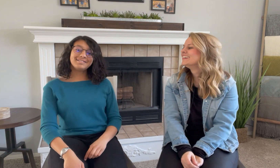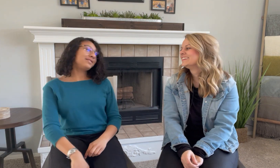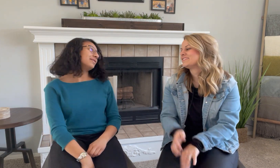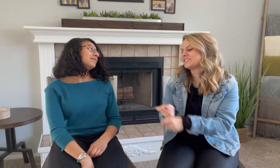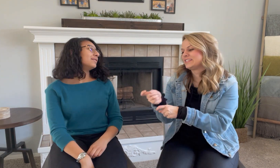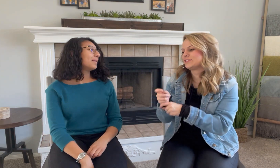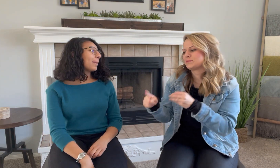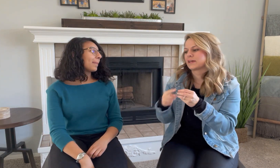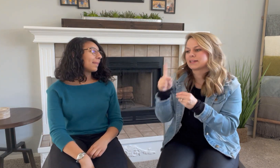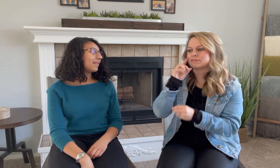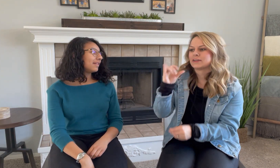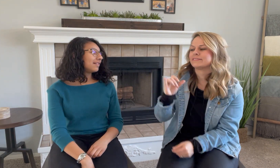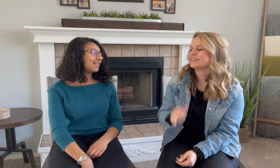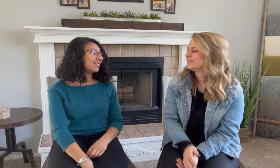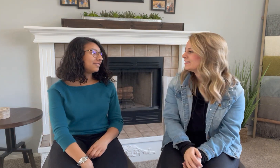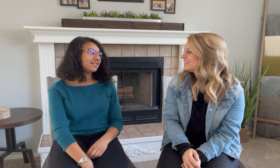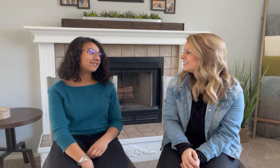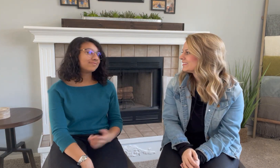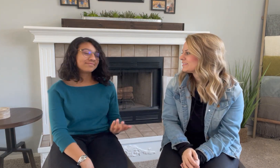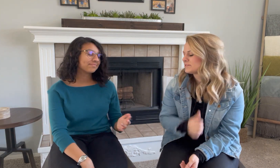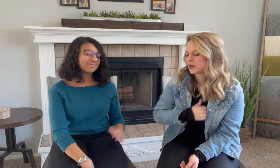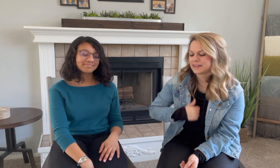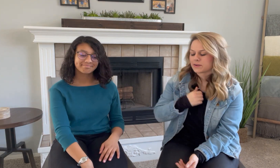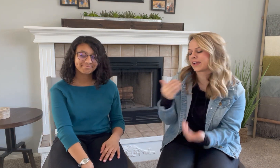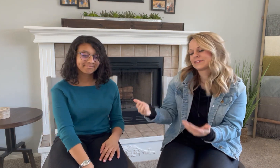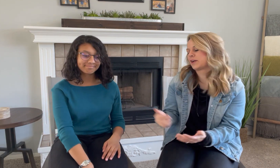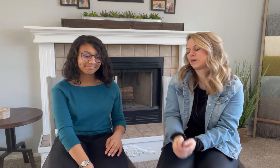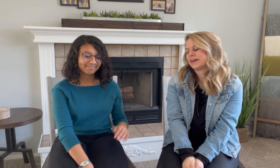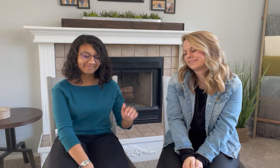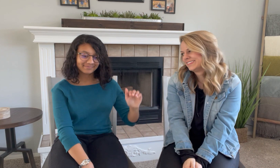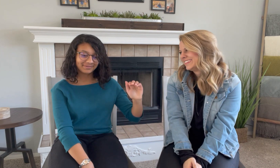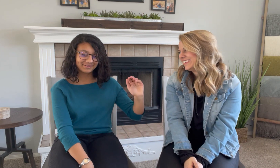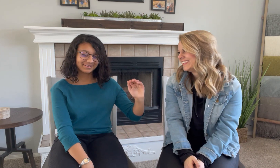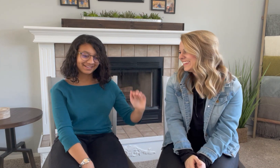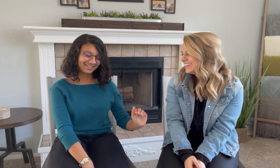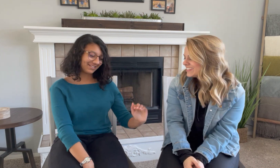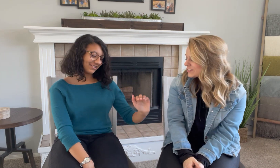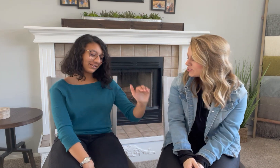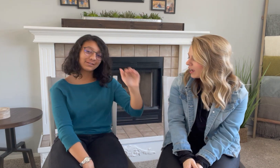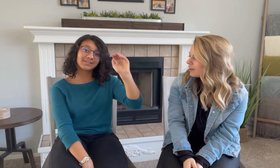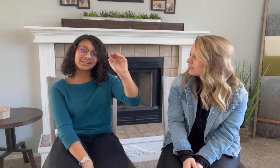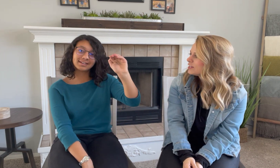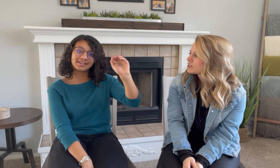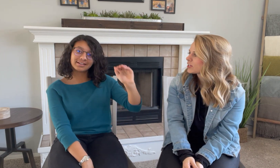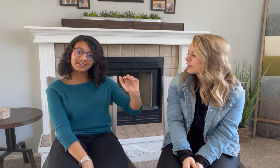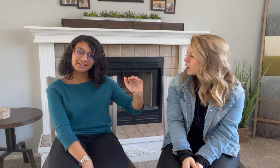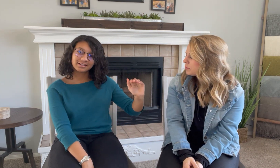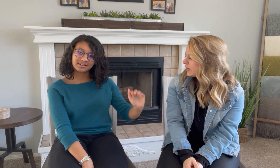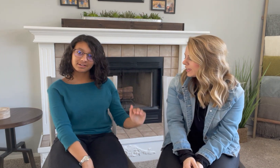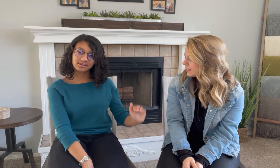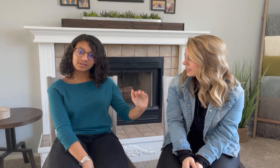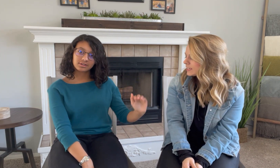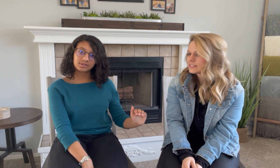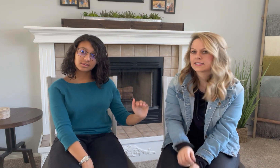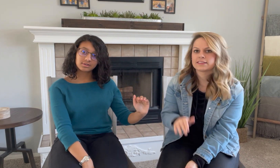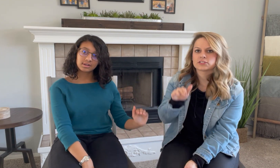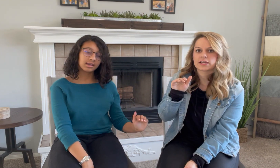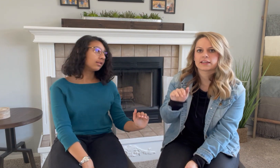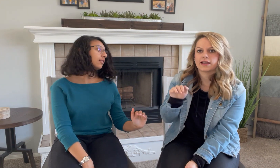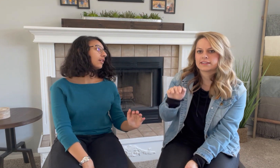I'm gonna tease you about that forever. I'm sorry. Okay, sorry, go ahead. So child, you're just gonna cup your hand like this, and you're just gonna kind of